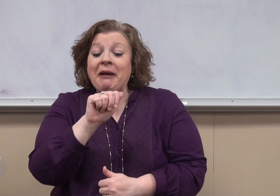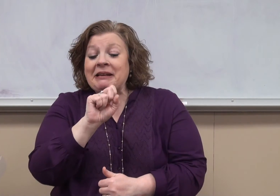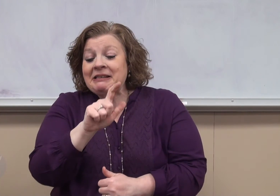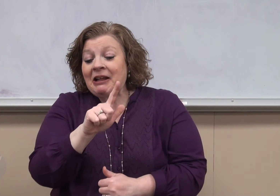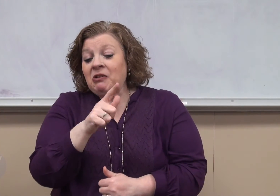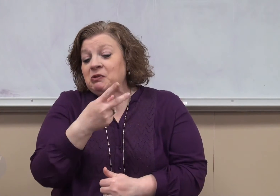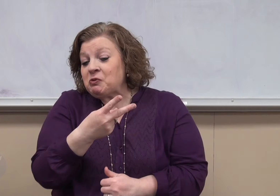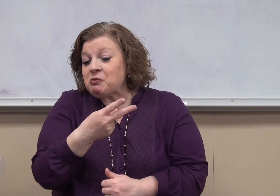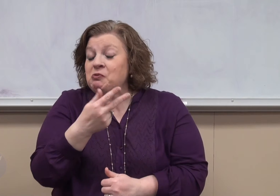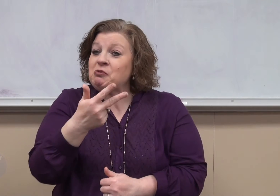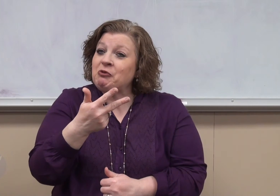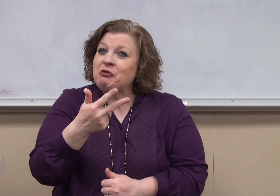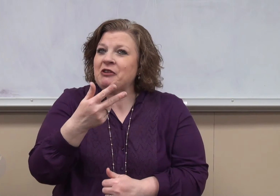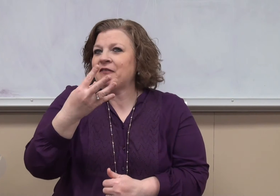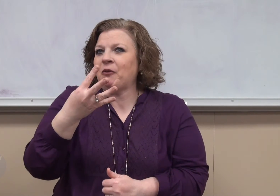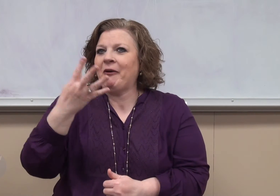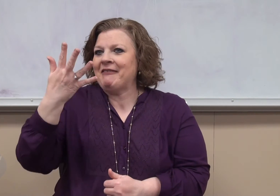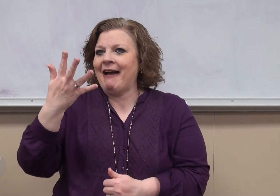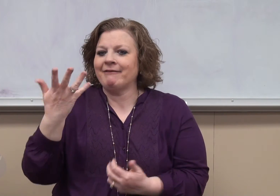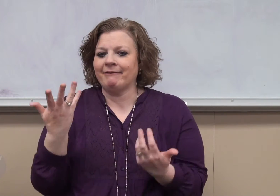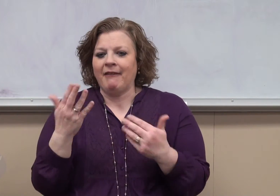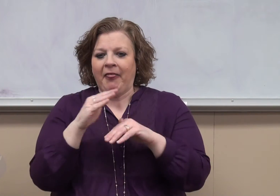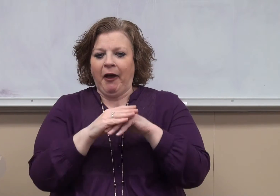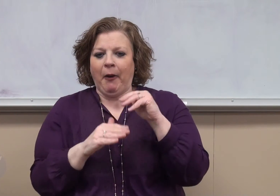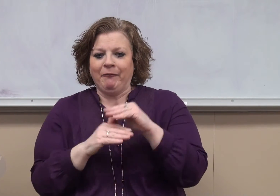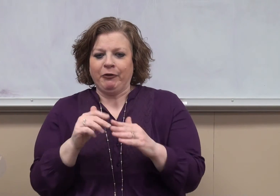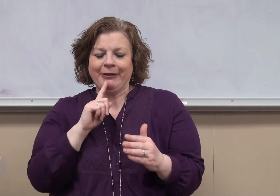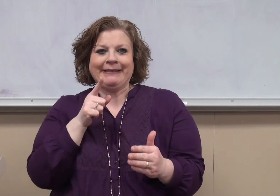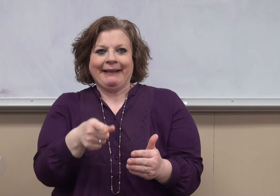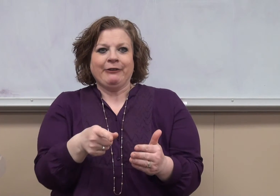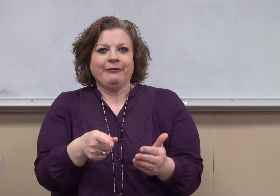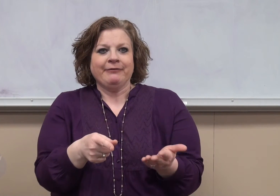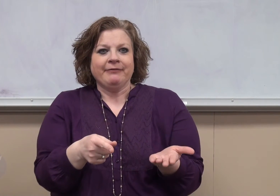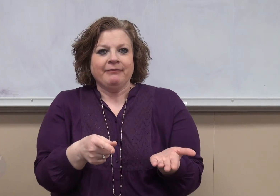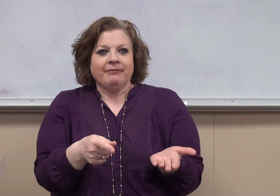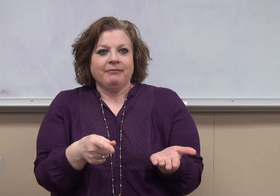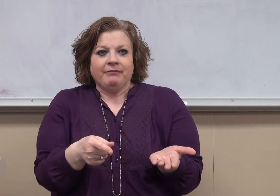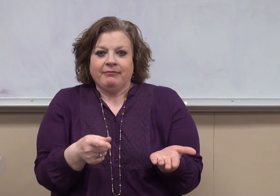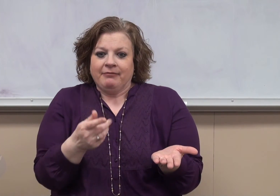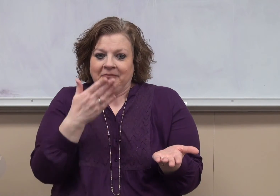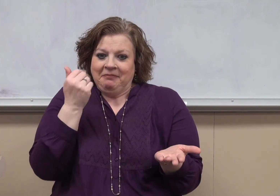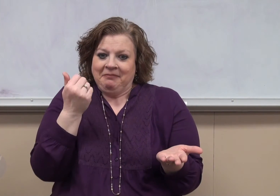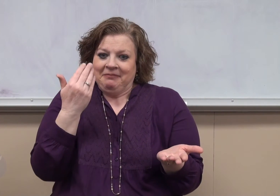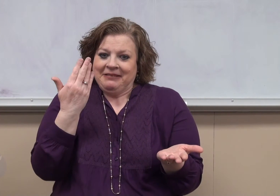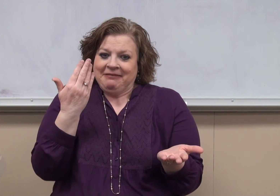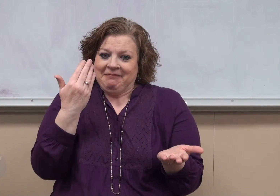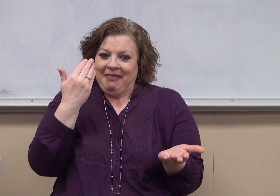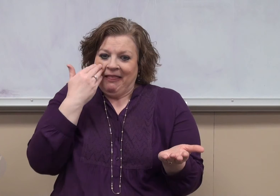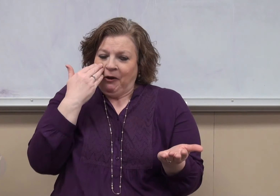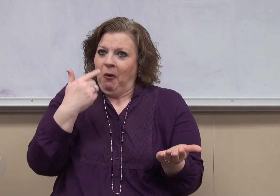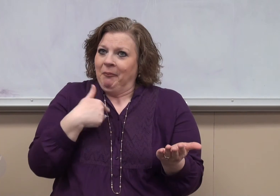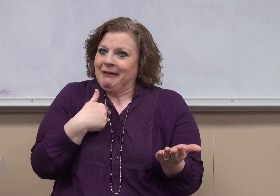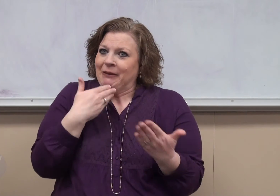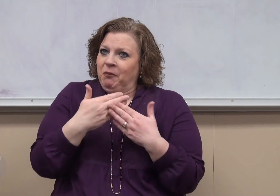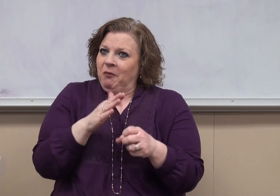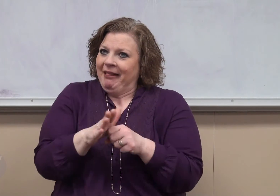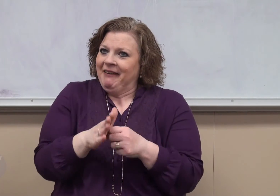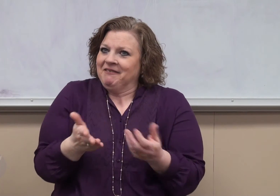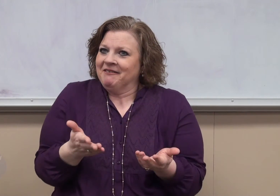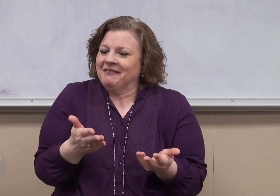for ASL 2, 3, 4, and 5, the comfort's there because they know me well